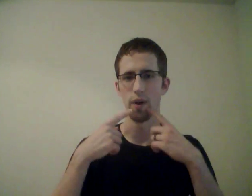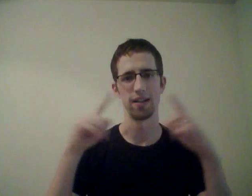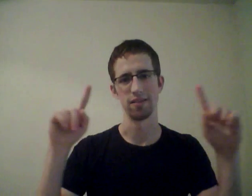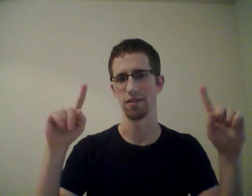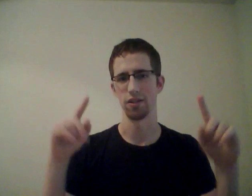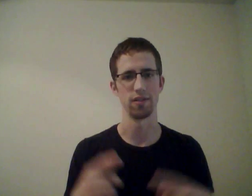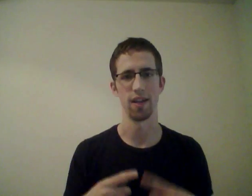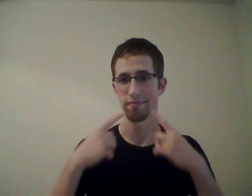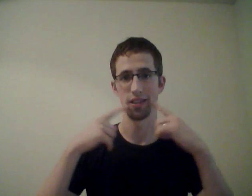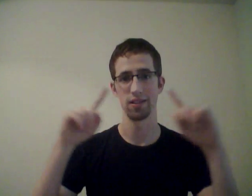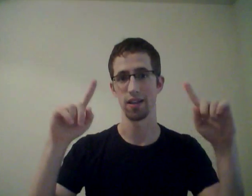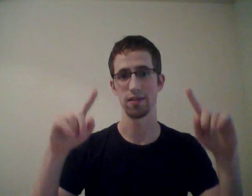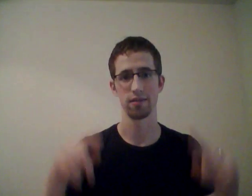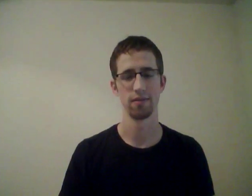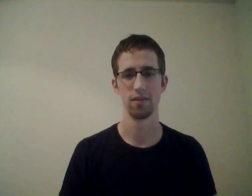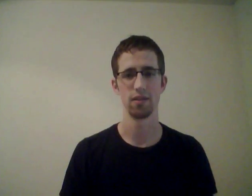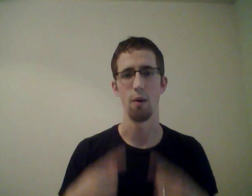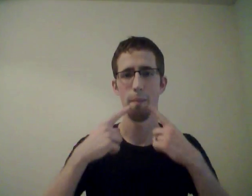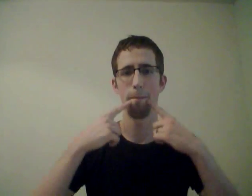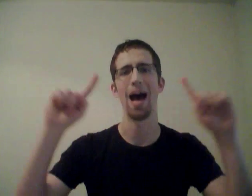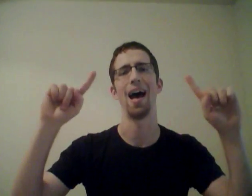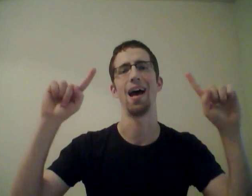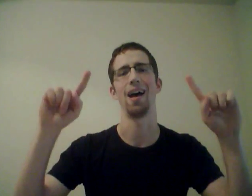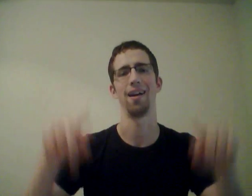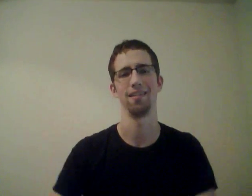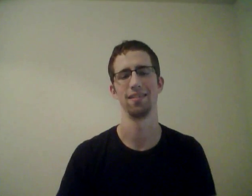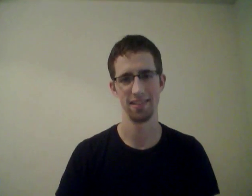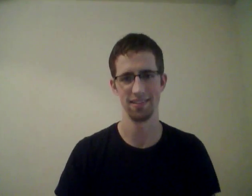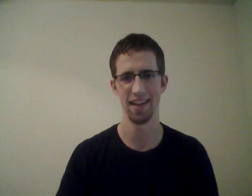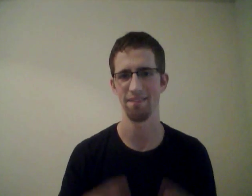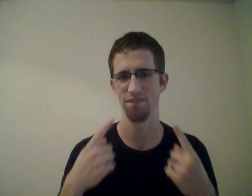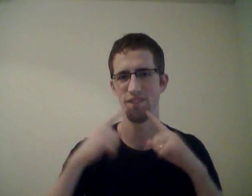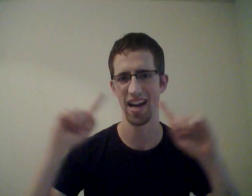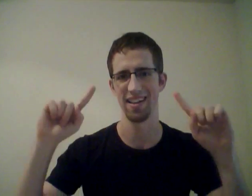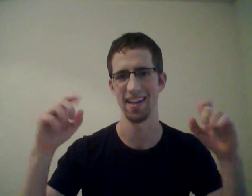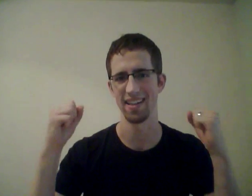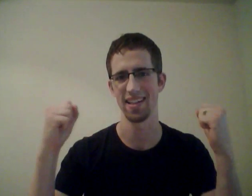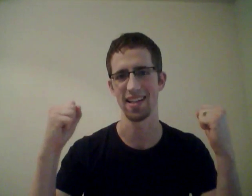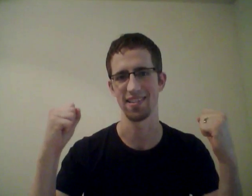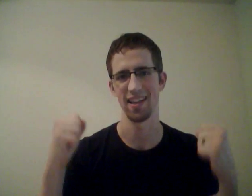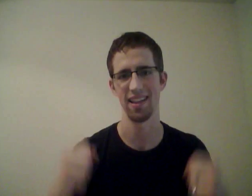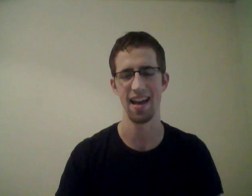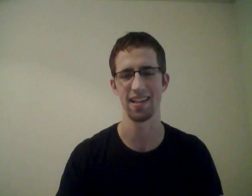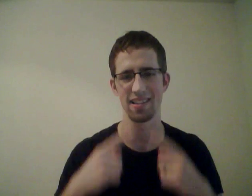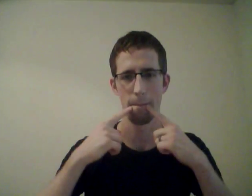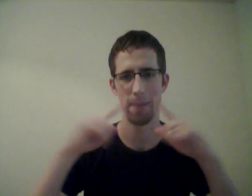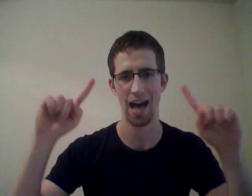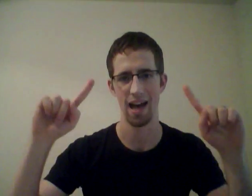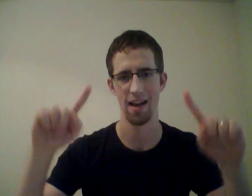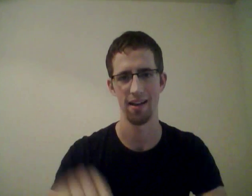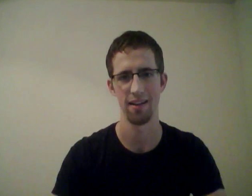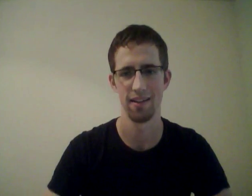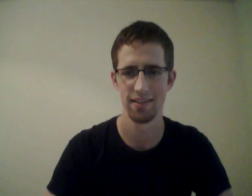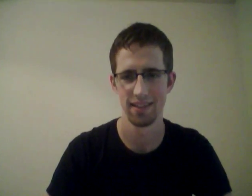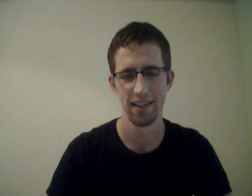Otherwise, it's just like success. So, pa is like finally, yes, at last. Pa. You